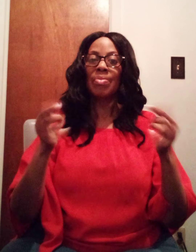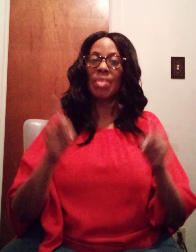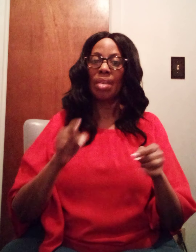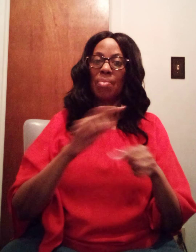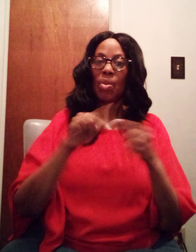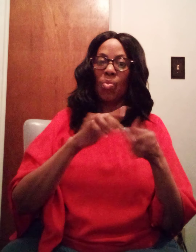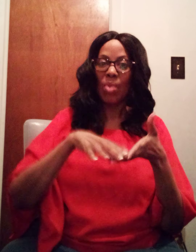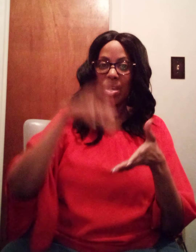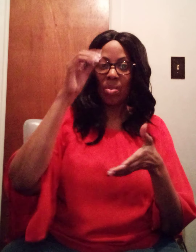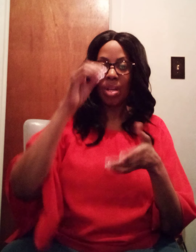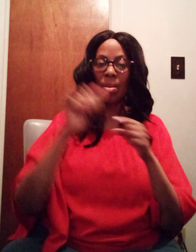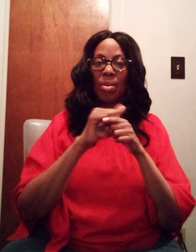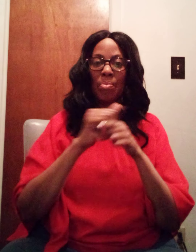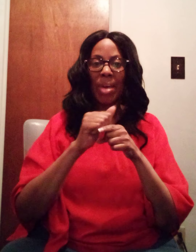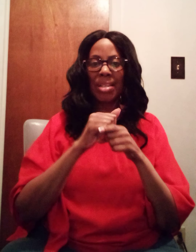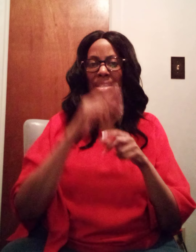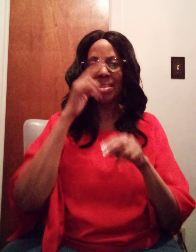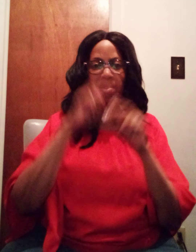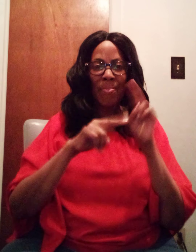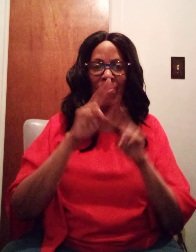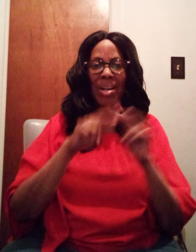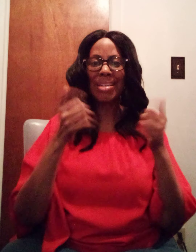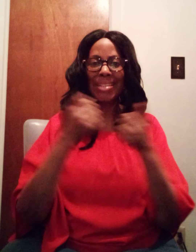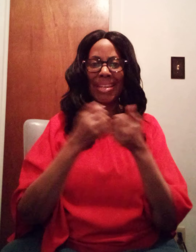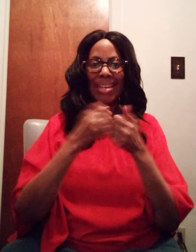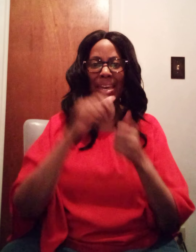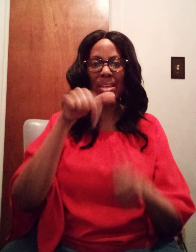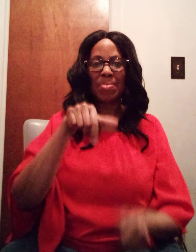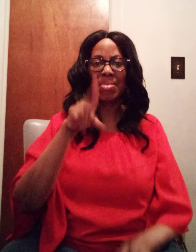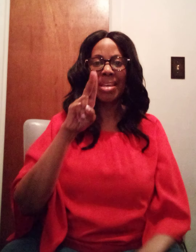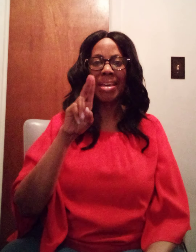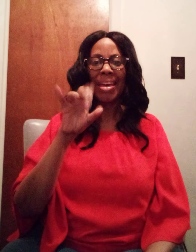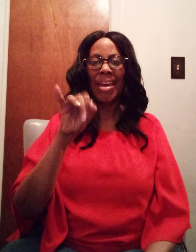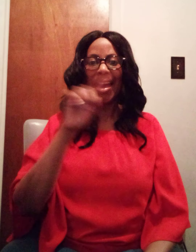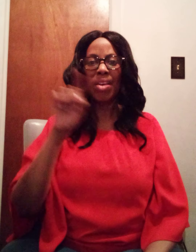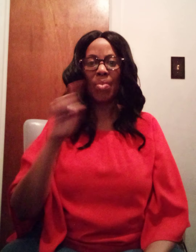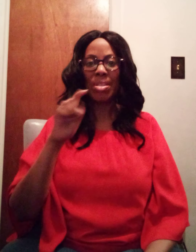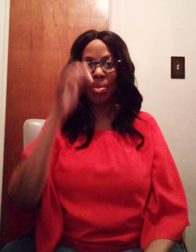quizzes. Remember, keep traveling and always be clever.